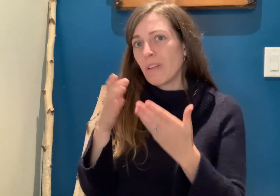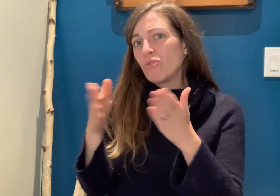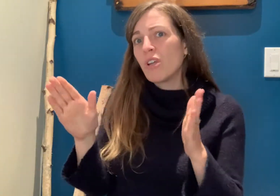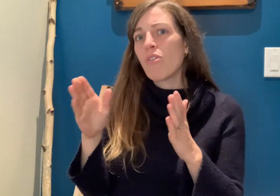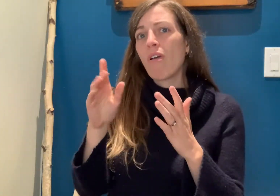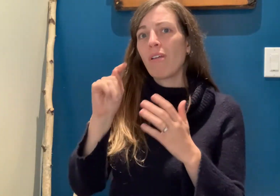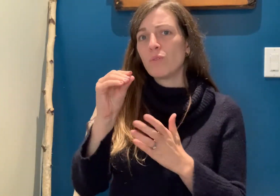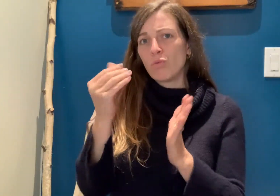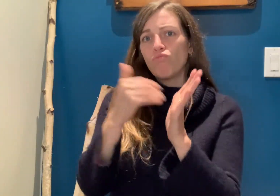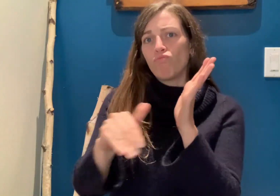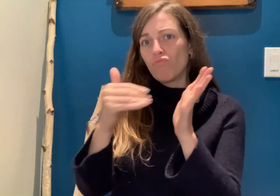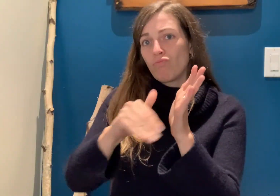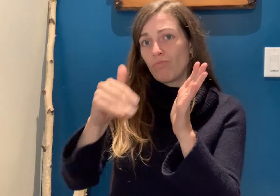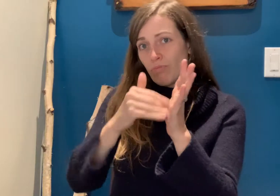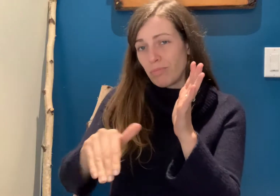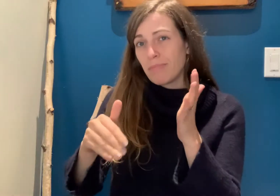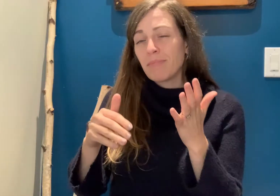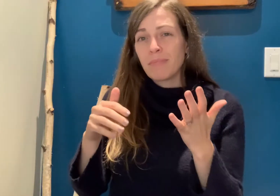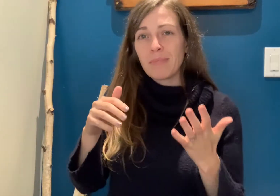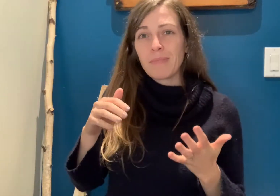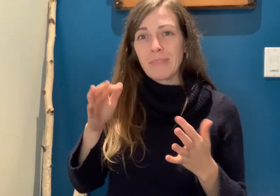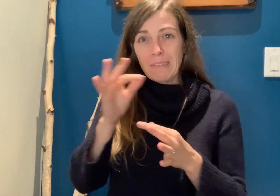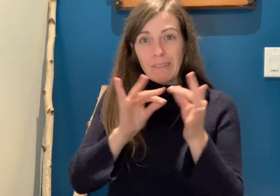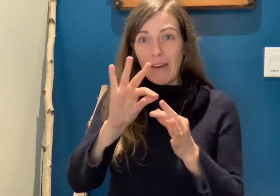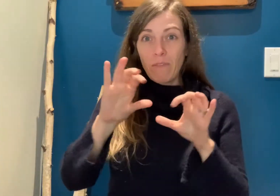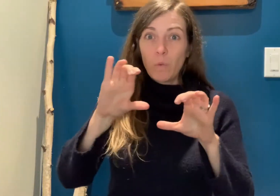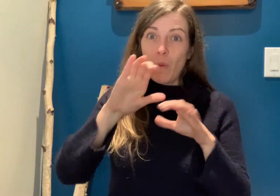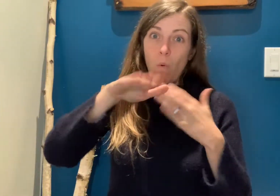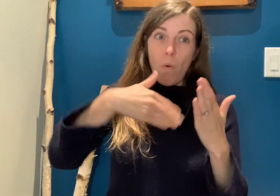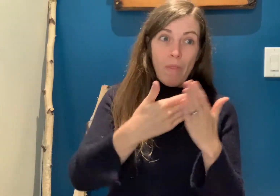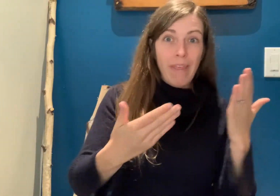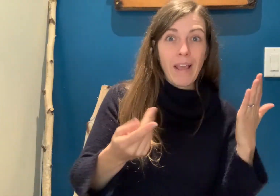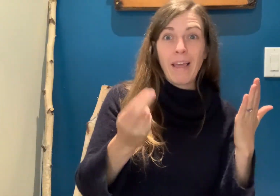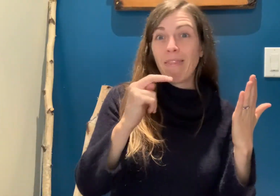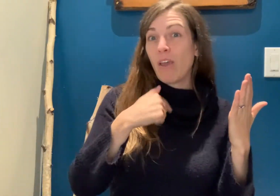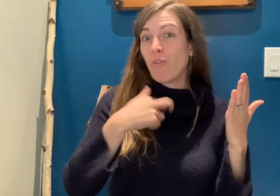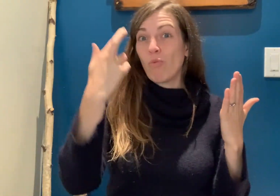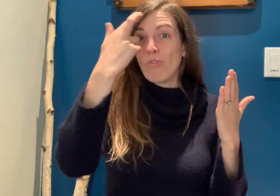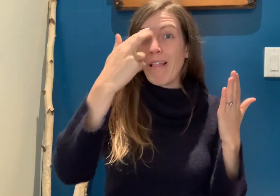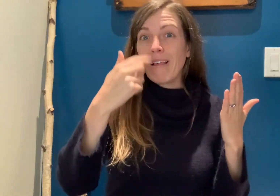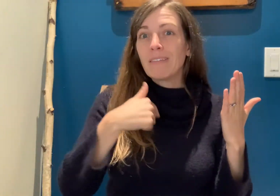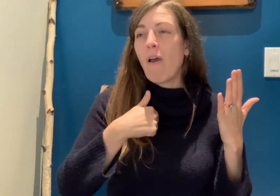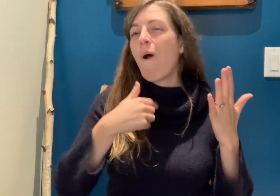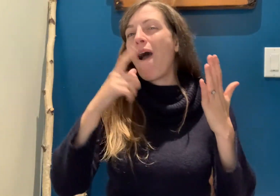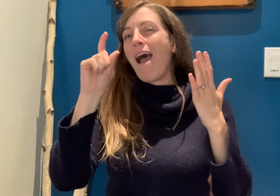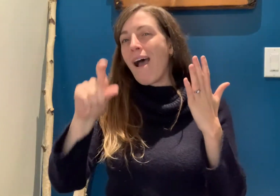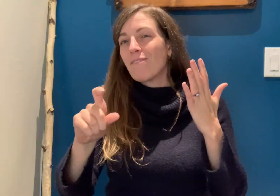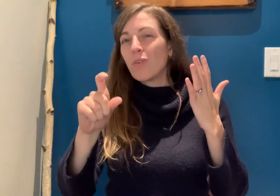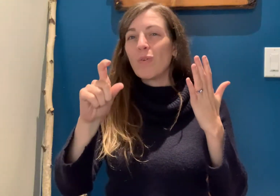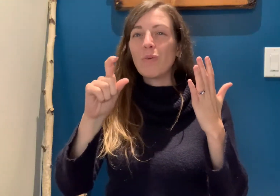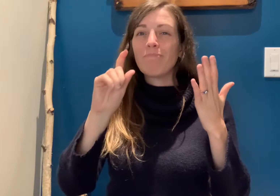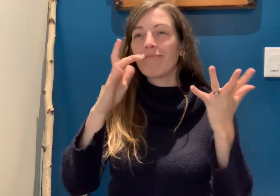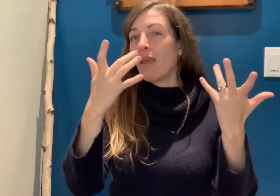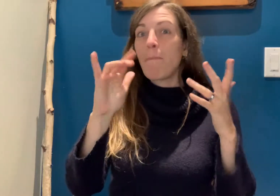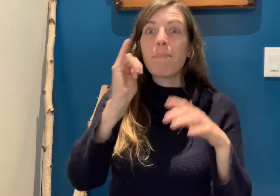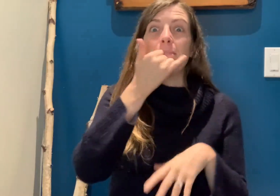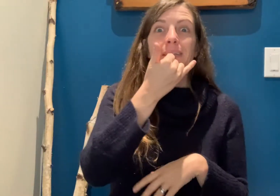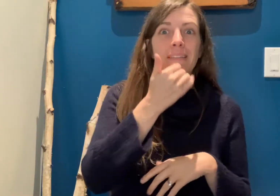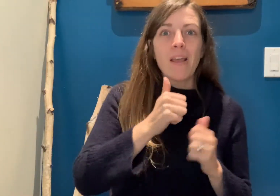place, or code in general, is to be able to reproduce the analysis instead of doing an analysis